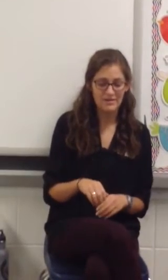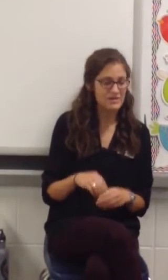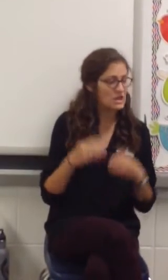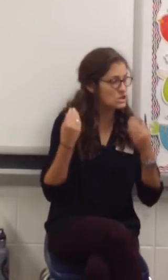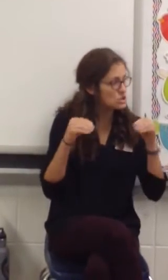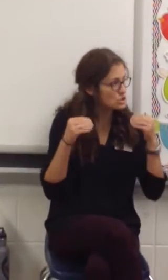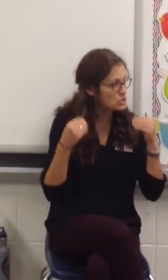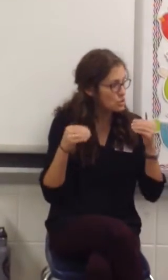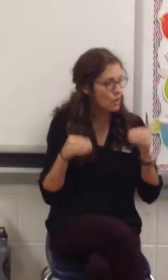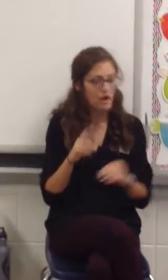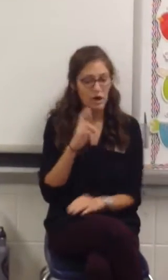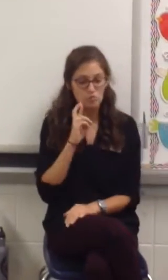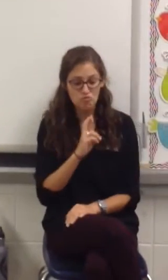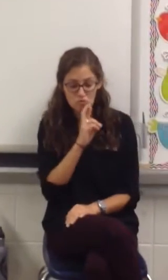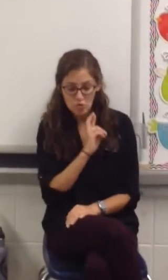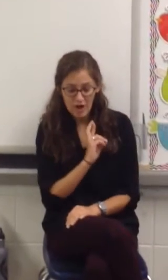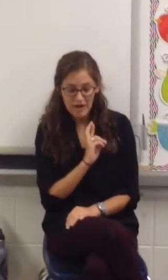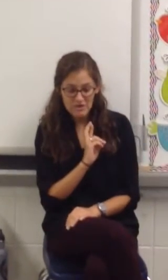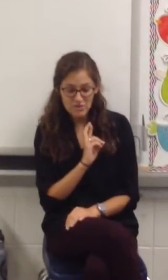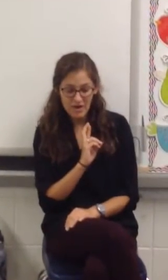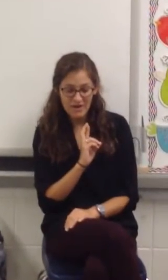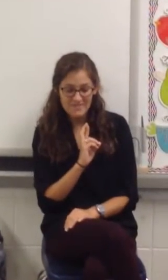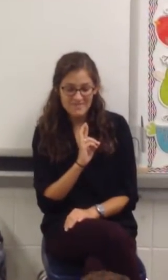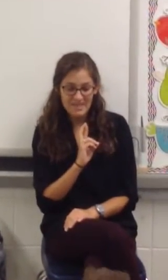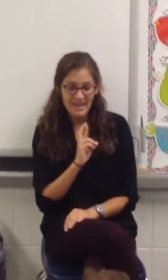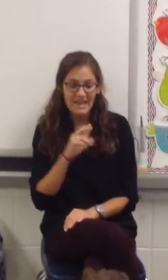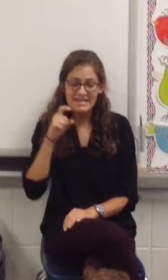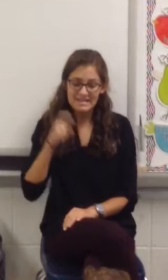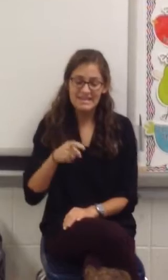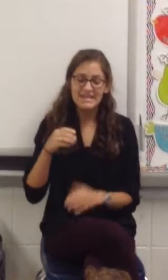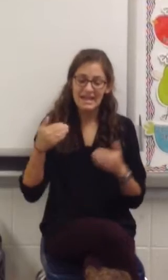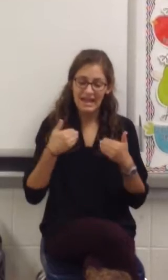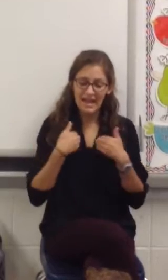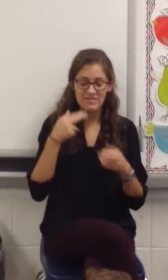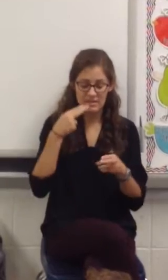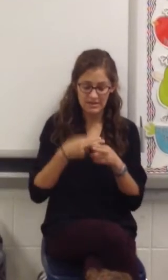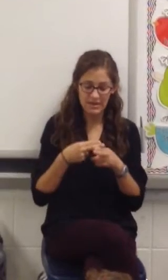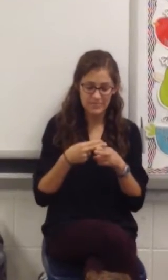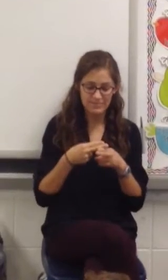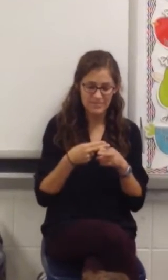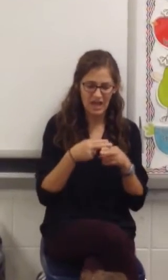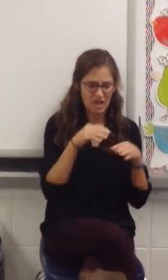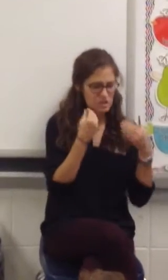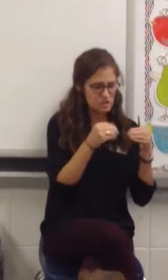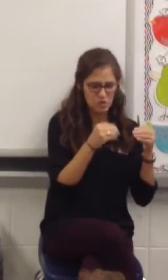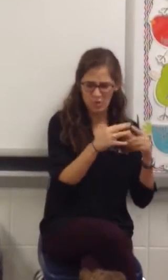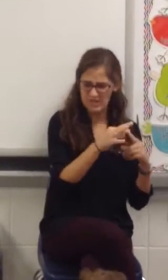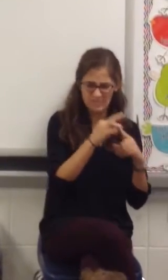store is not really a special name, is it? It's just what it How about is. you can call